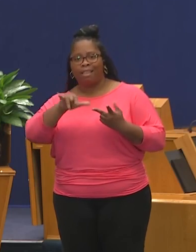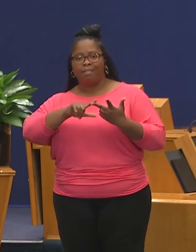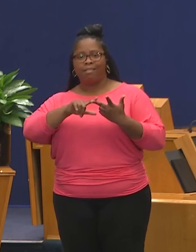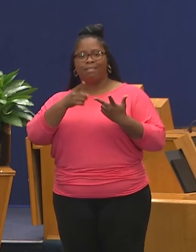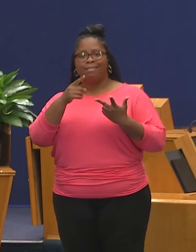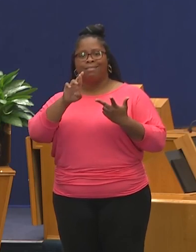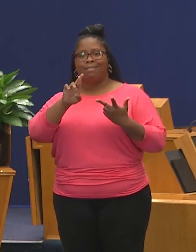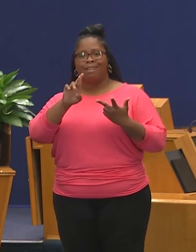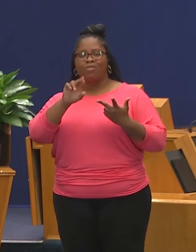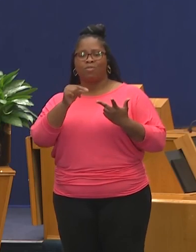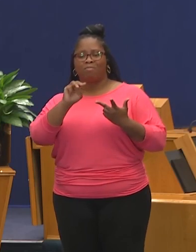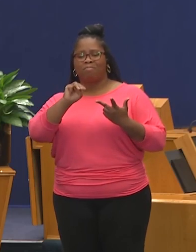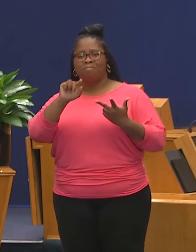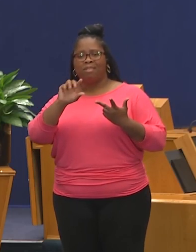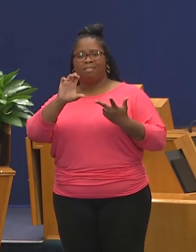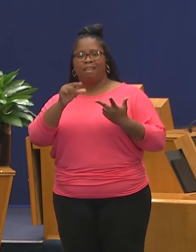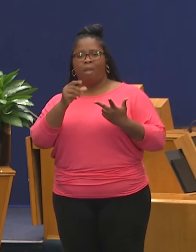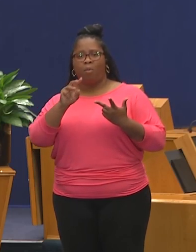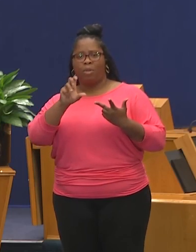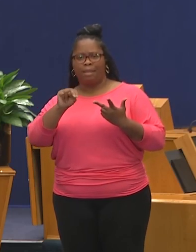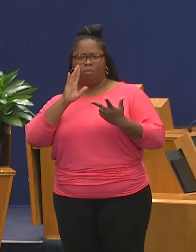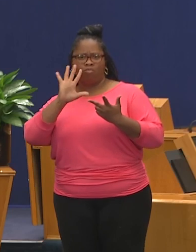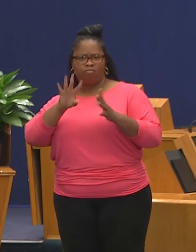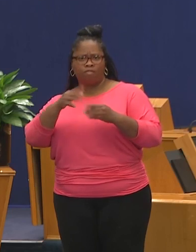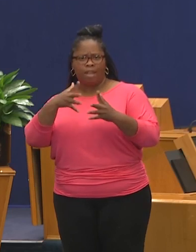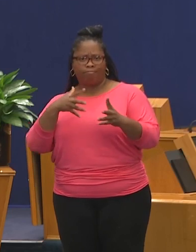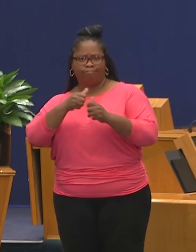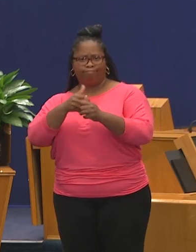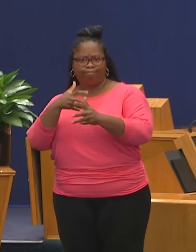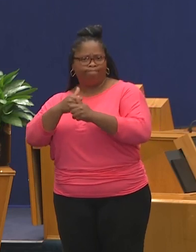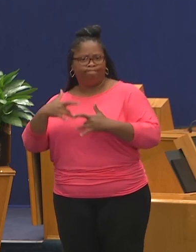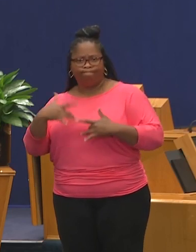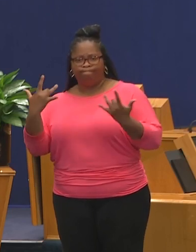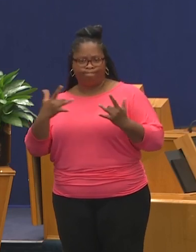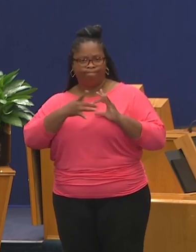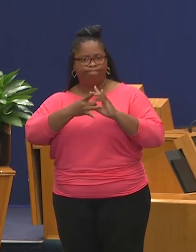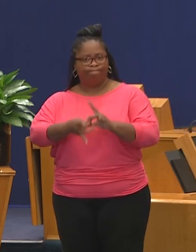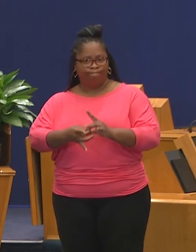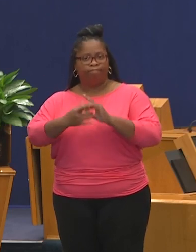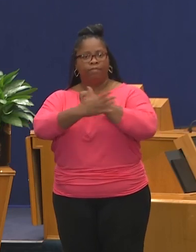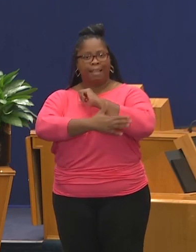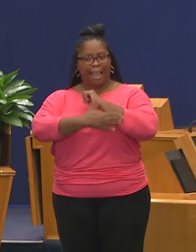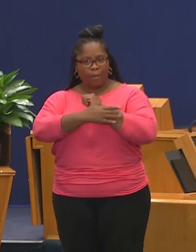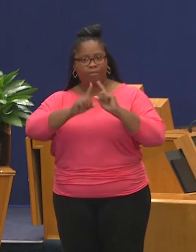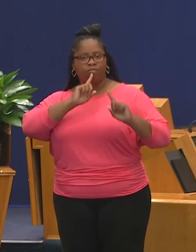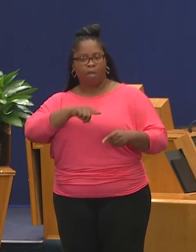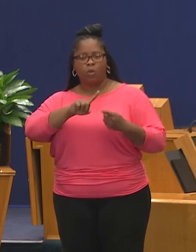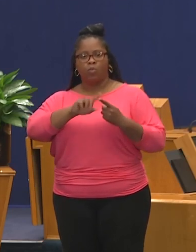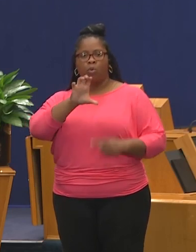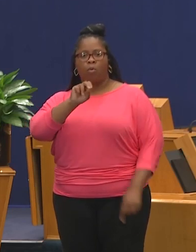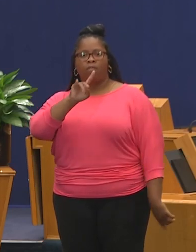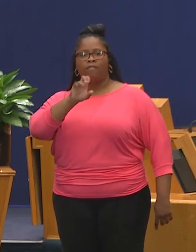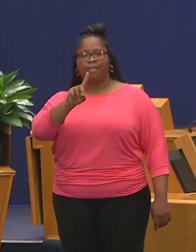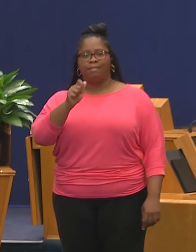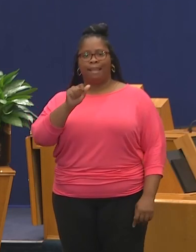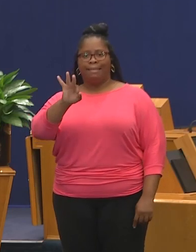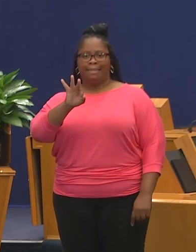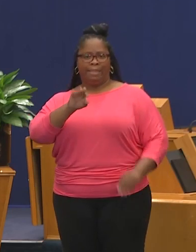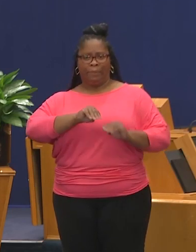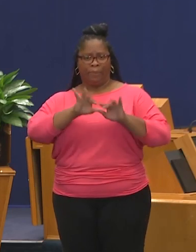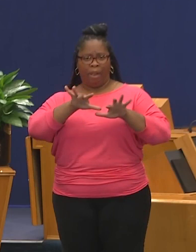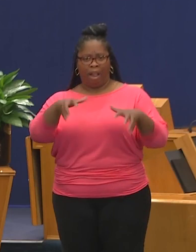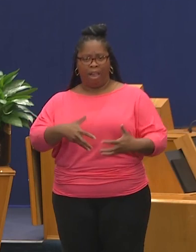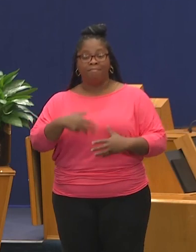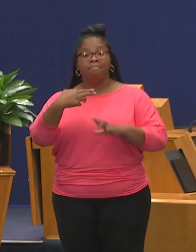today to provide their updates on the county's health response to COVID-19 pandemic. And we're also being joined by